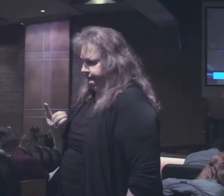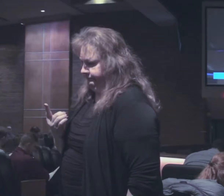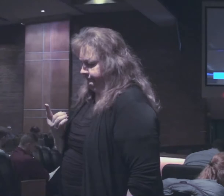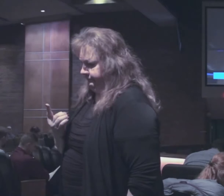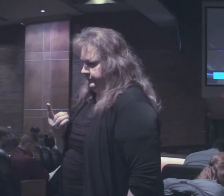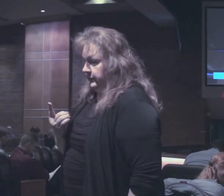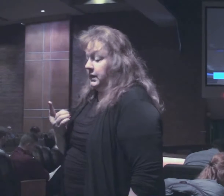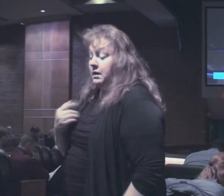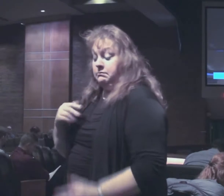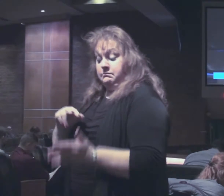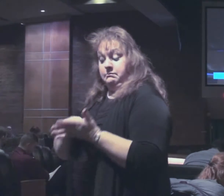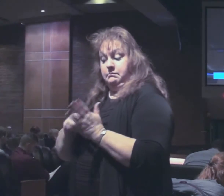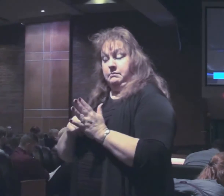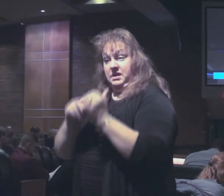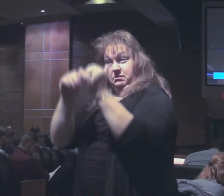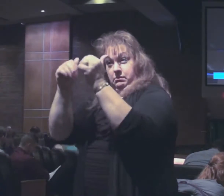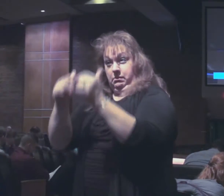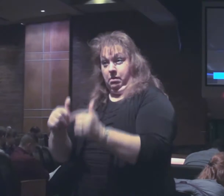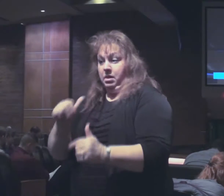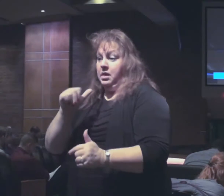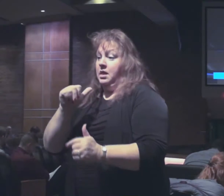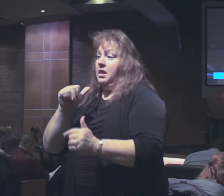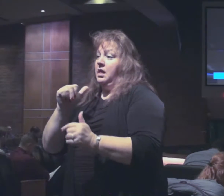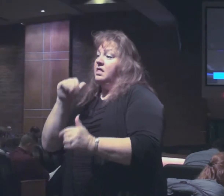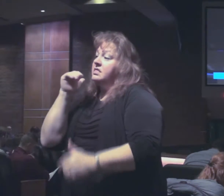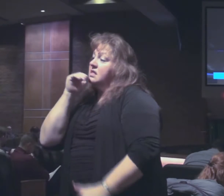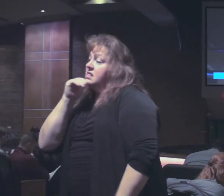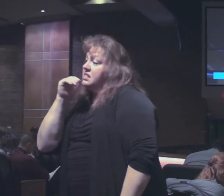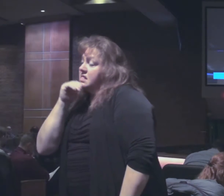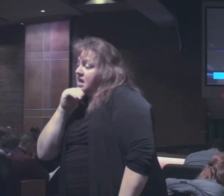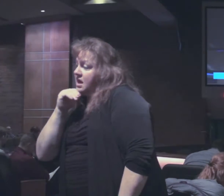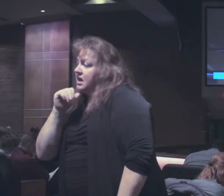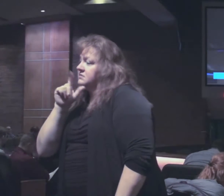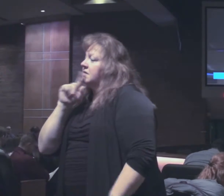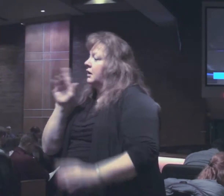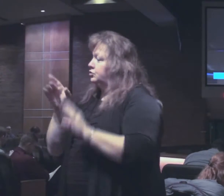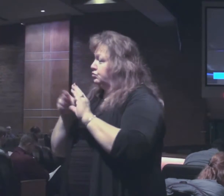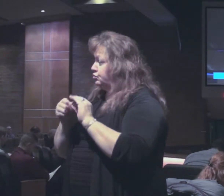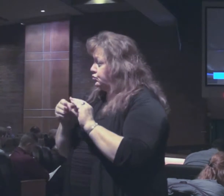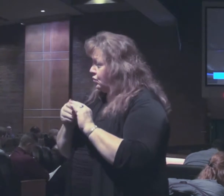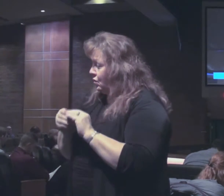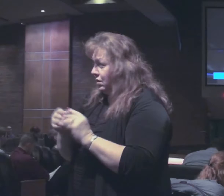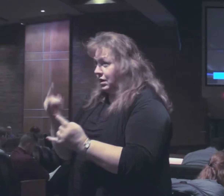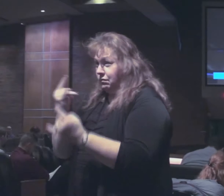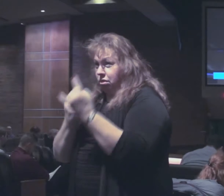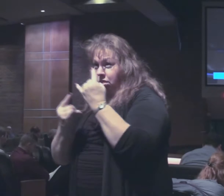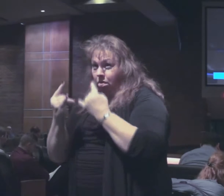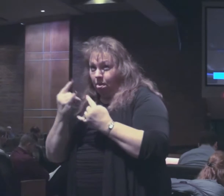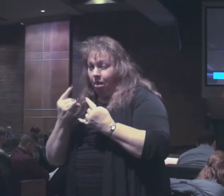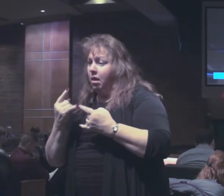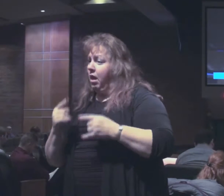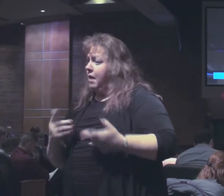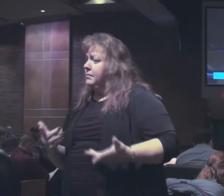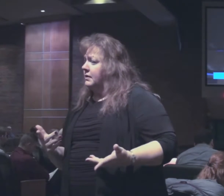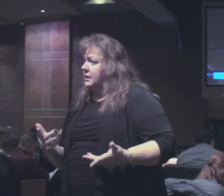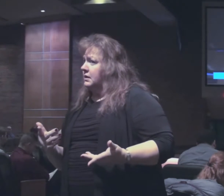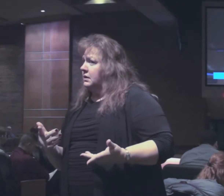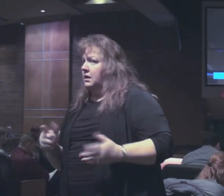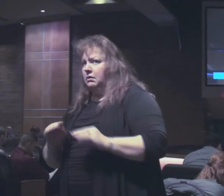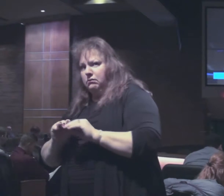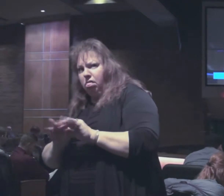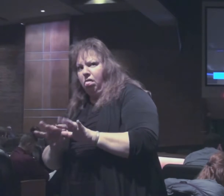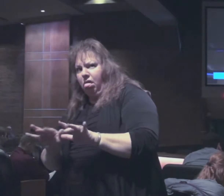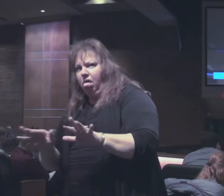doesn't justify all of the untrue stories and accusations and things that are